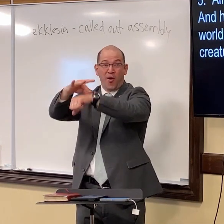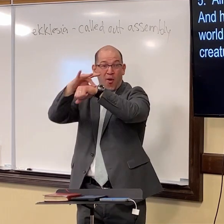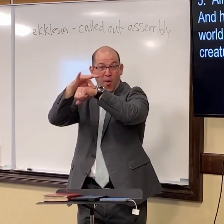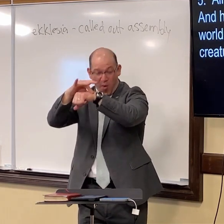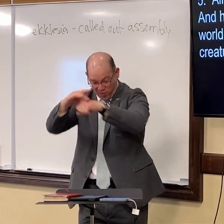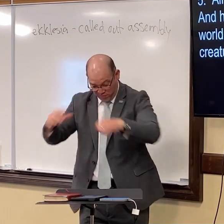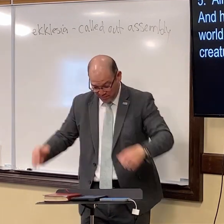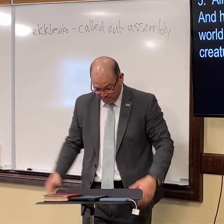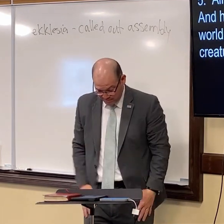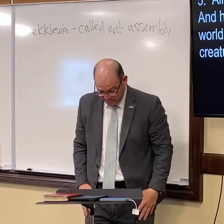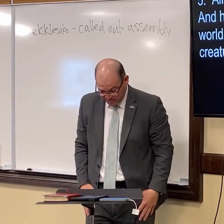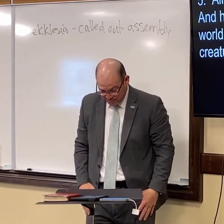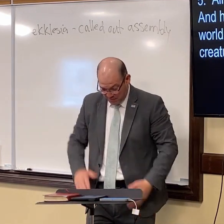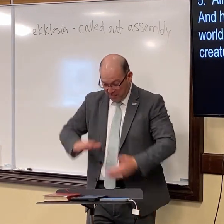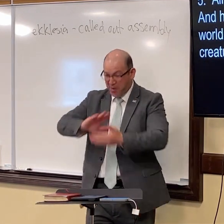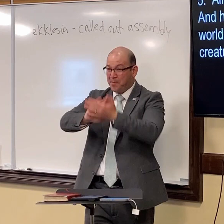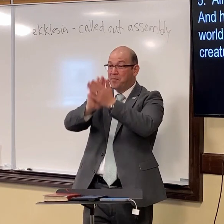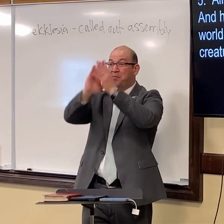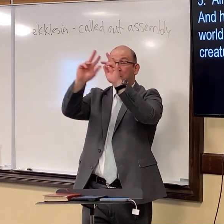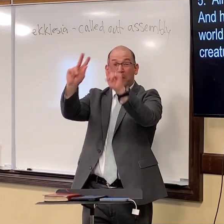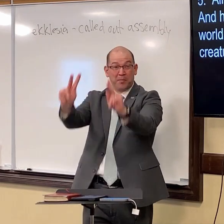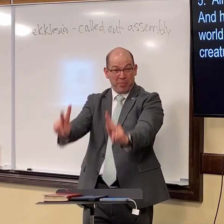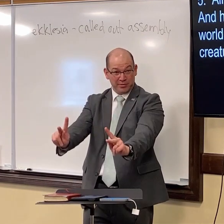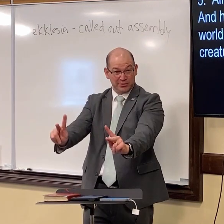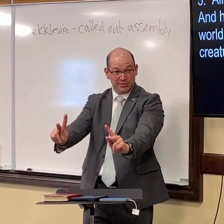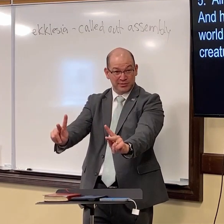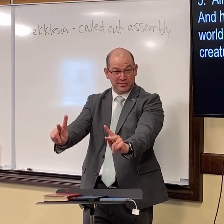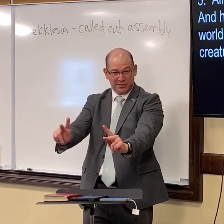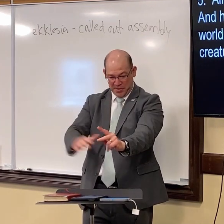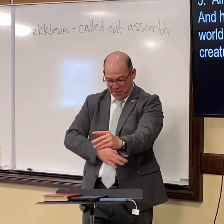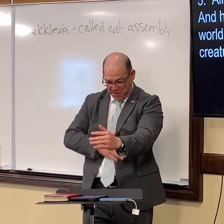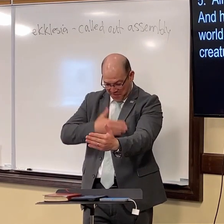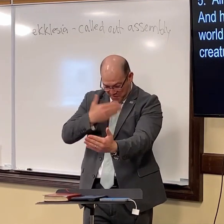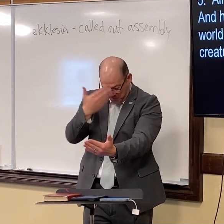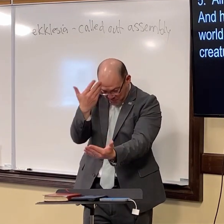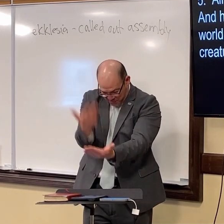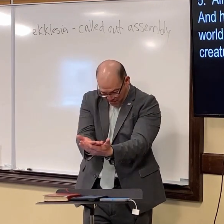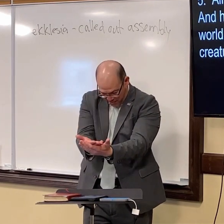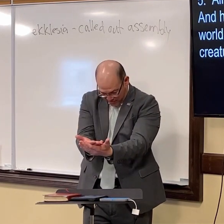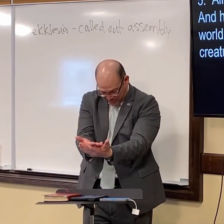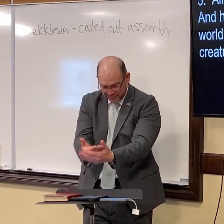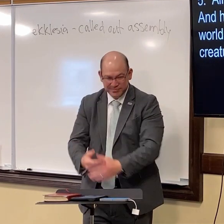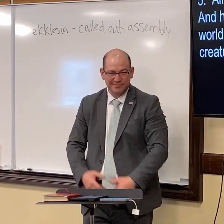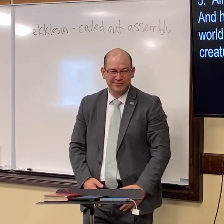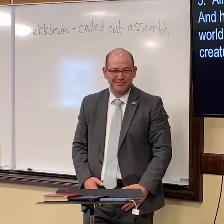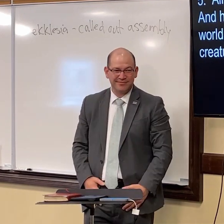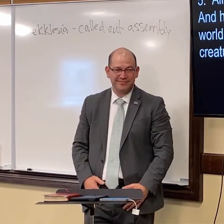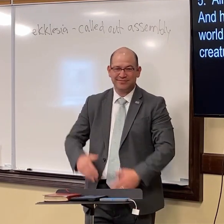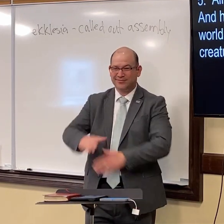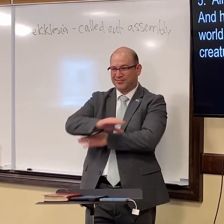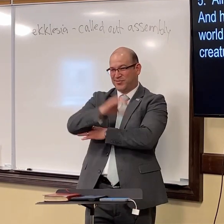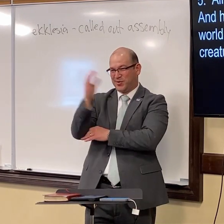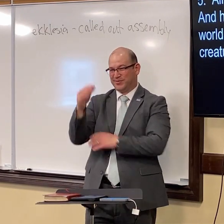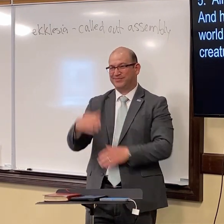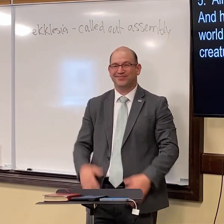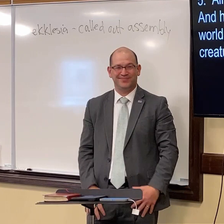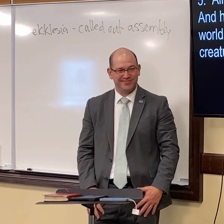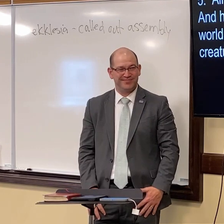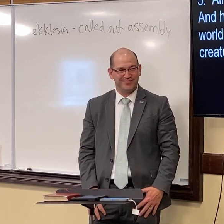Jesus Christ came here to earth and became a person. He was born.